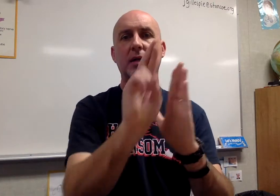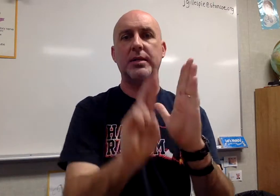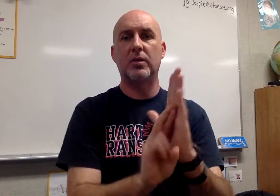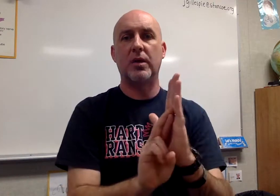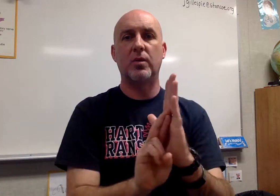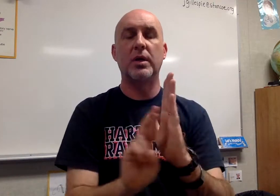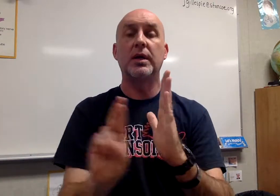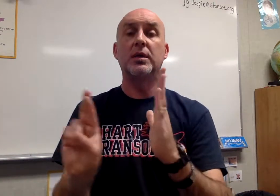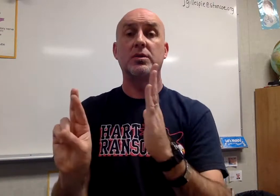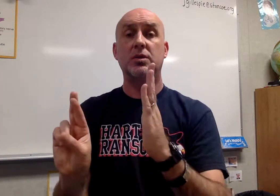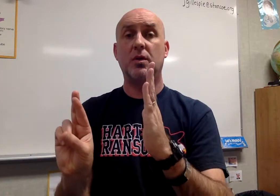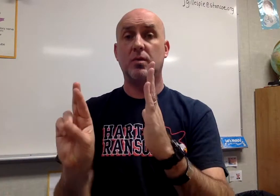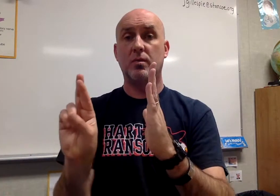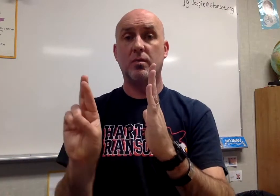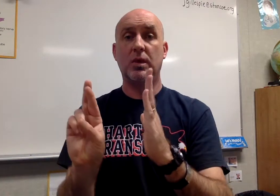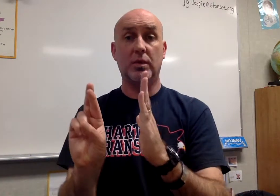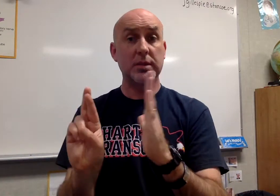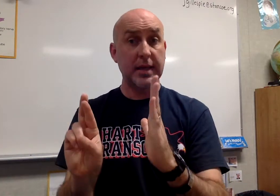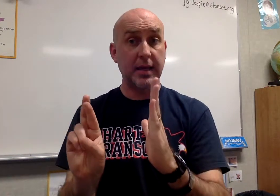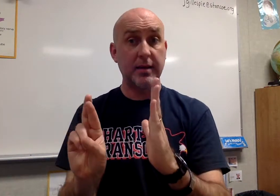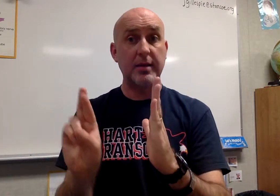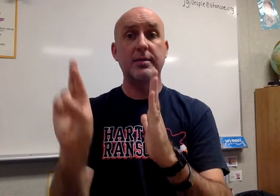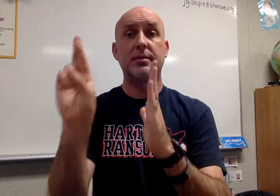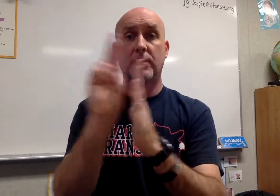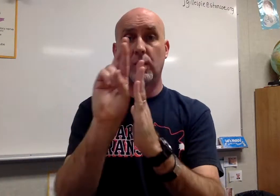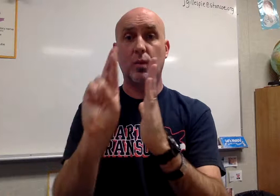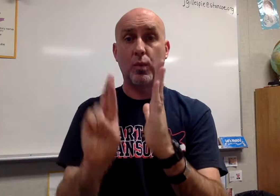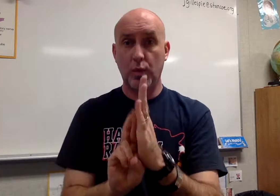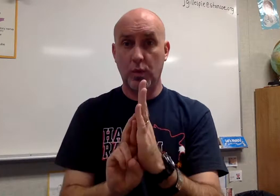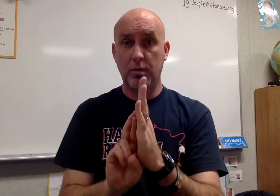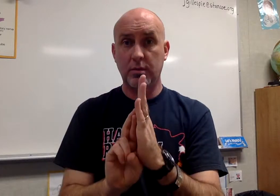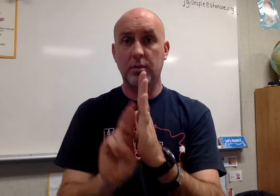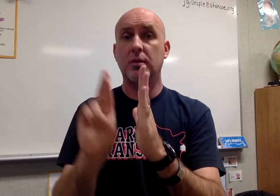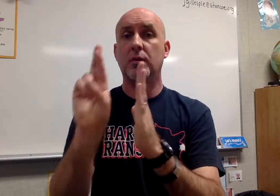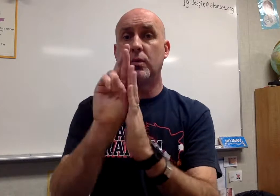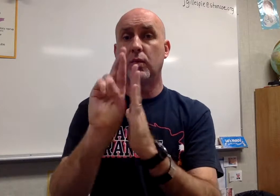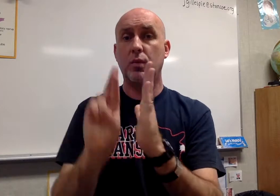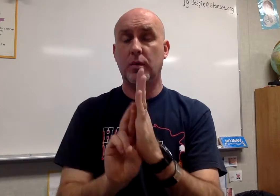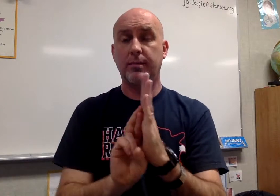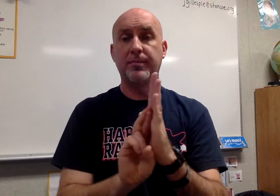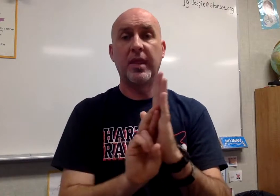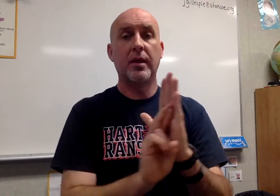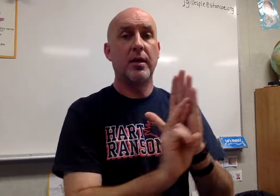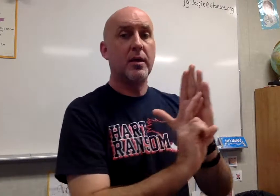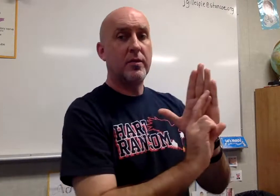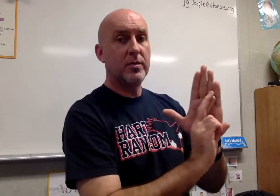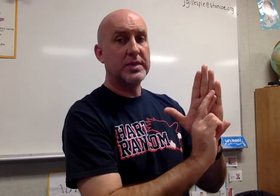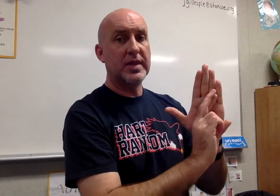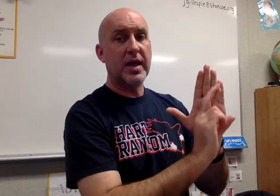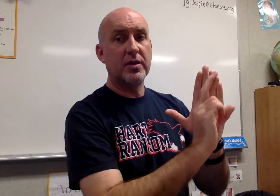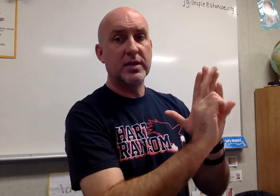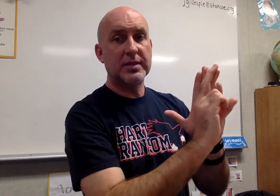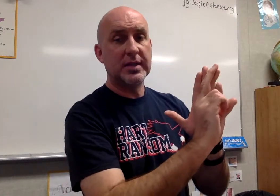down low. So what it looks like is rule, rule. From the side, you can see